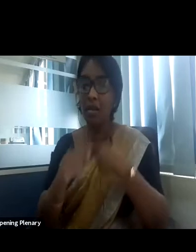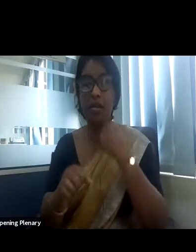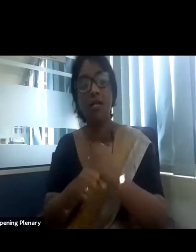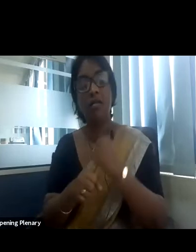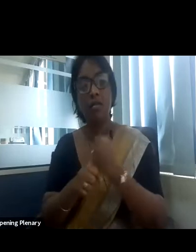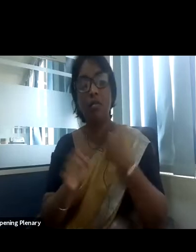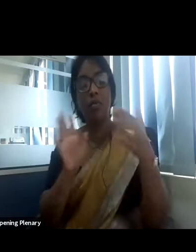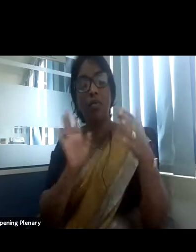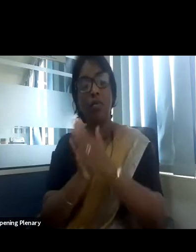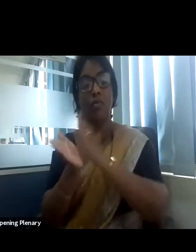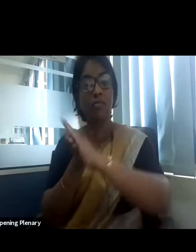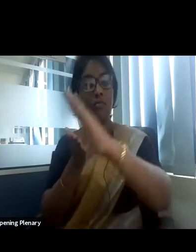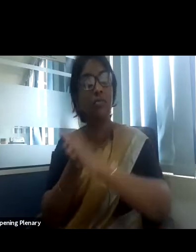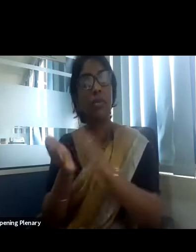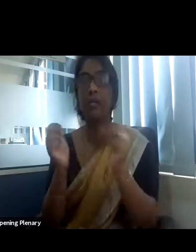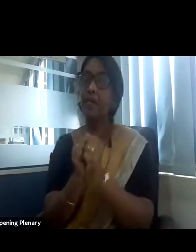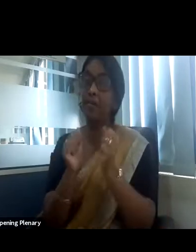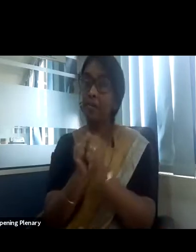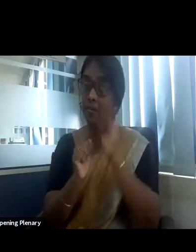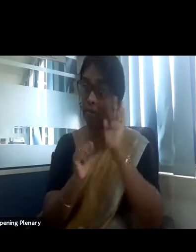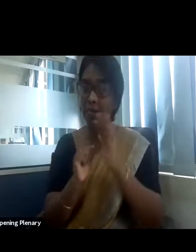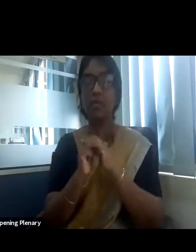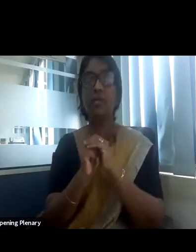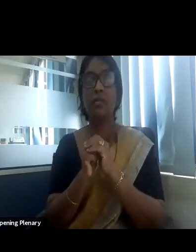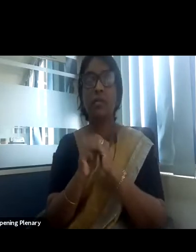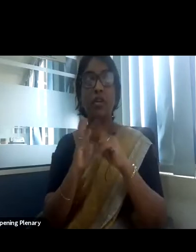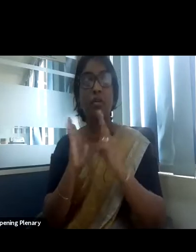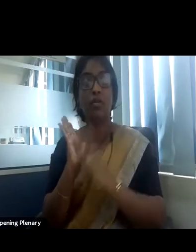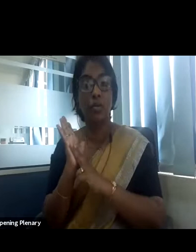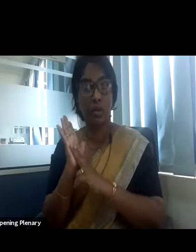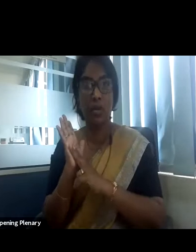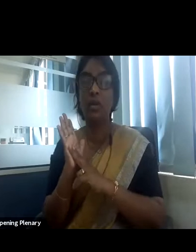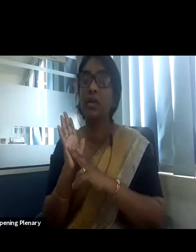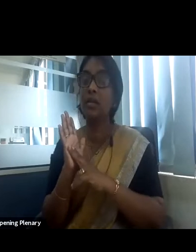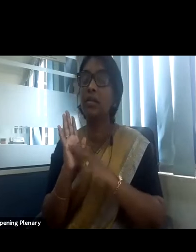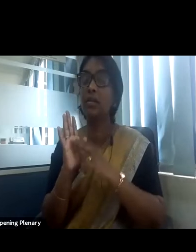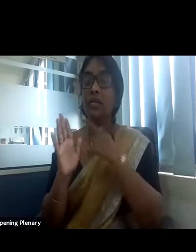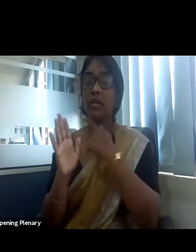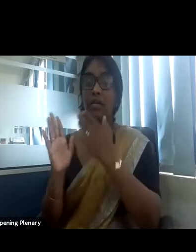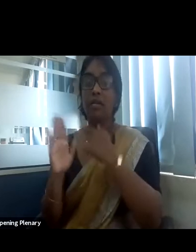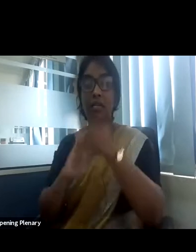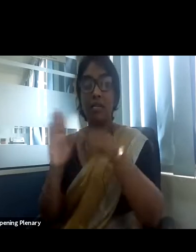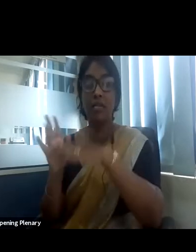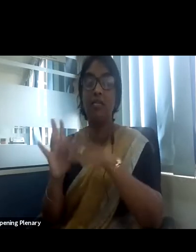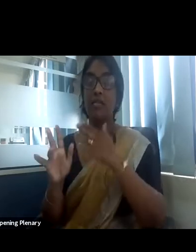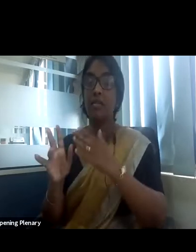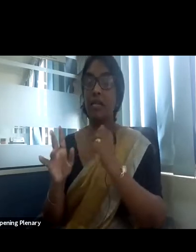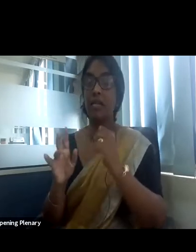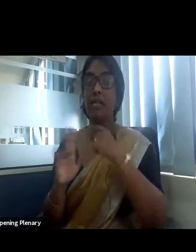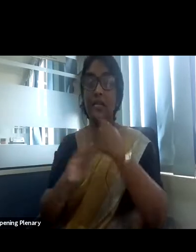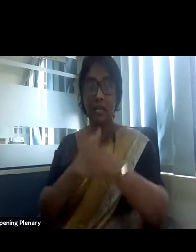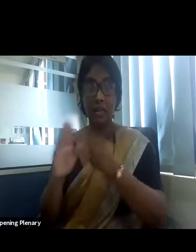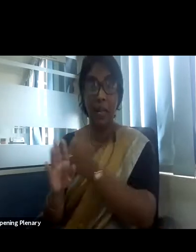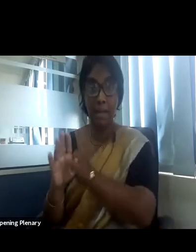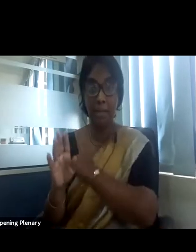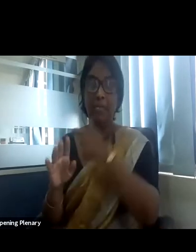Resident Coordinator and the Resident Coordinator's Office and us at UNDP in Sri Lanka. Kudos for bringing the diverse